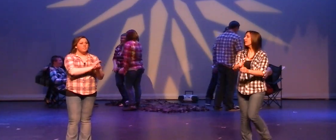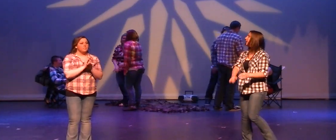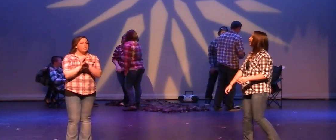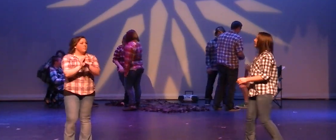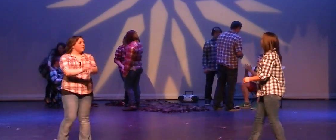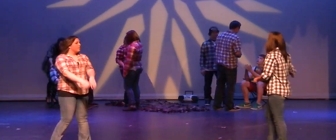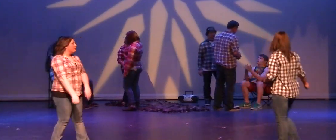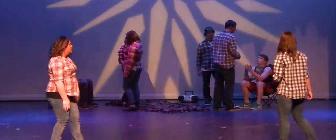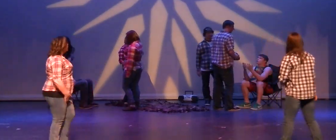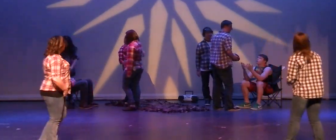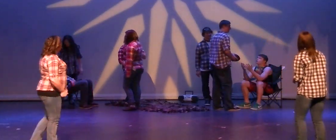right